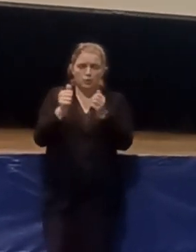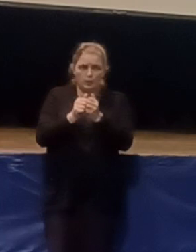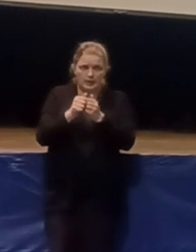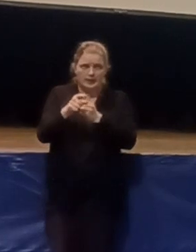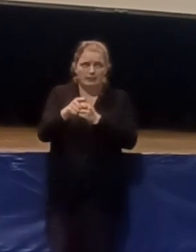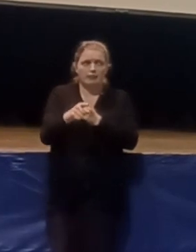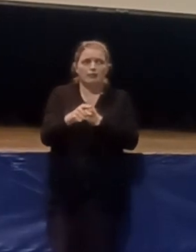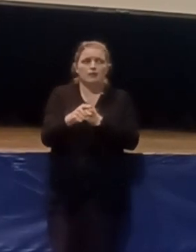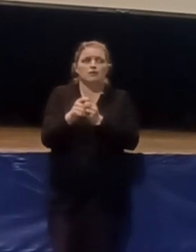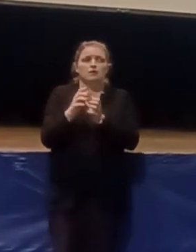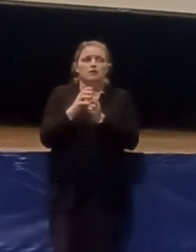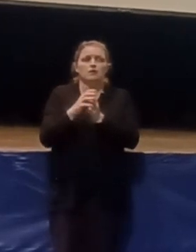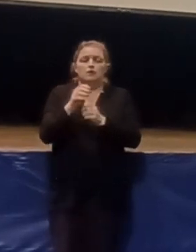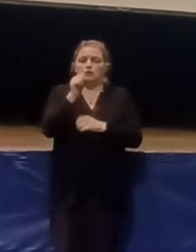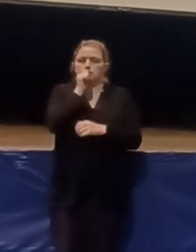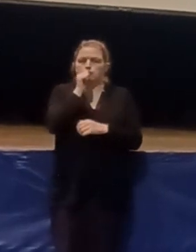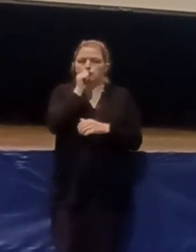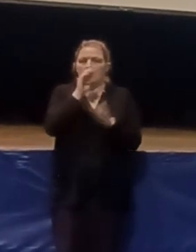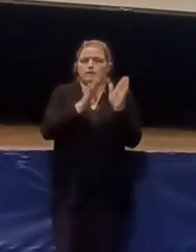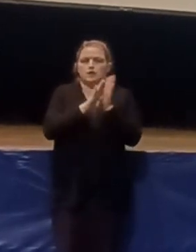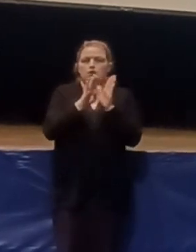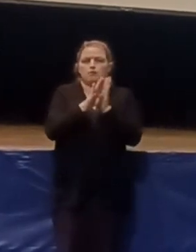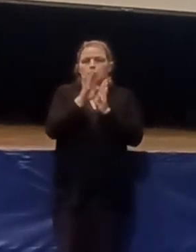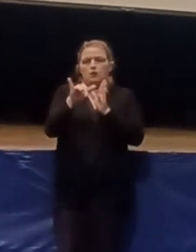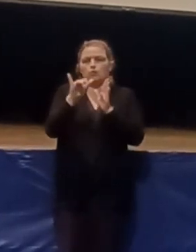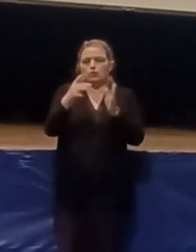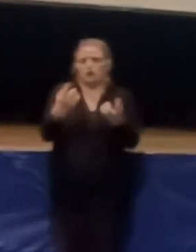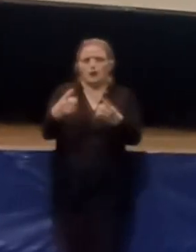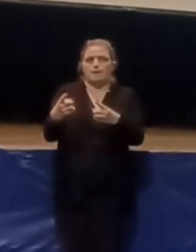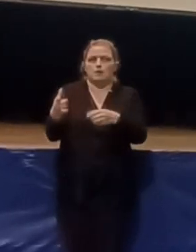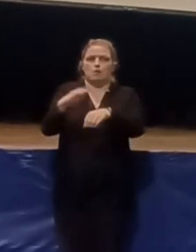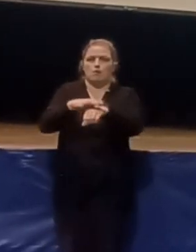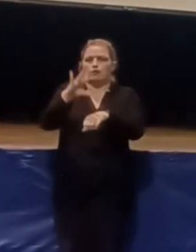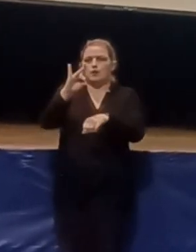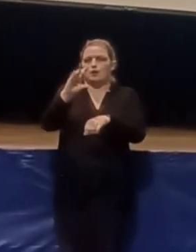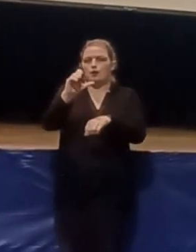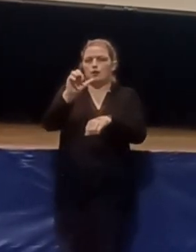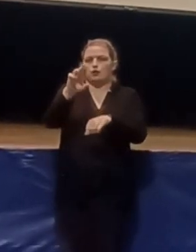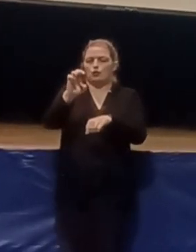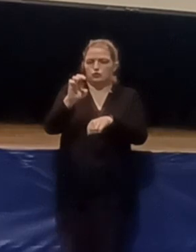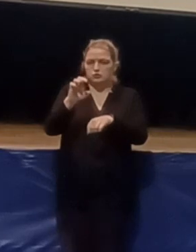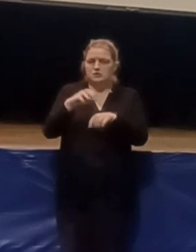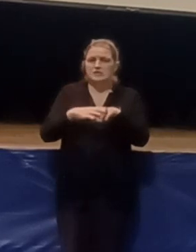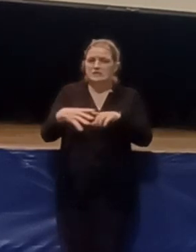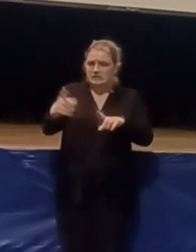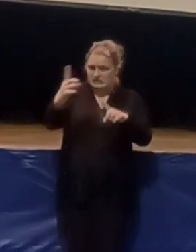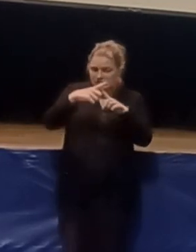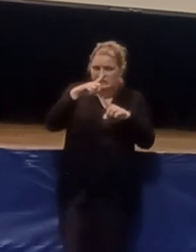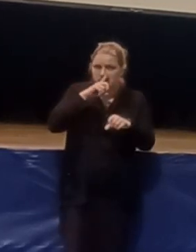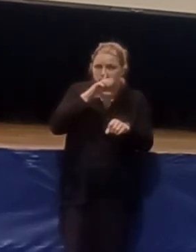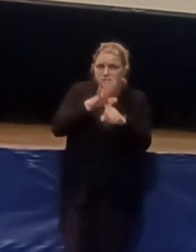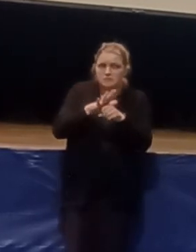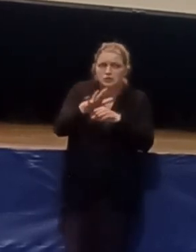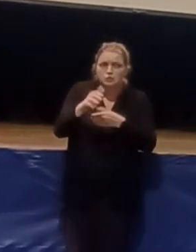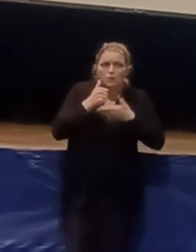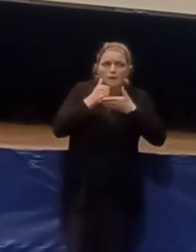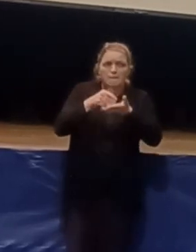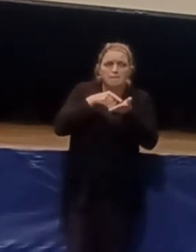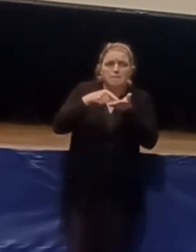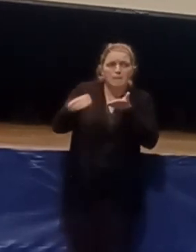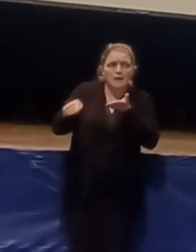the private development that would occur on the 8 acres. Is the T committing to help pay